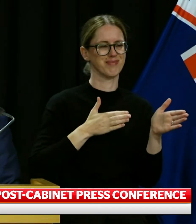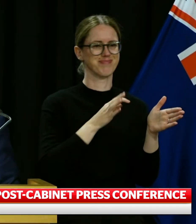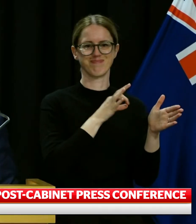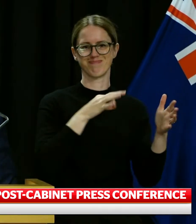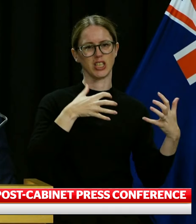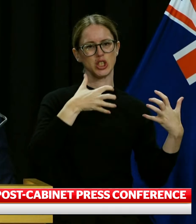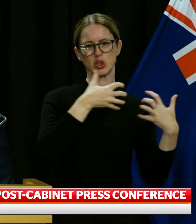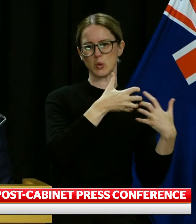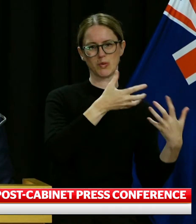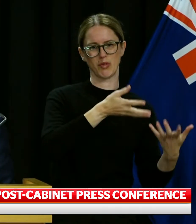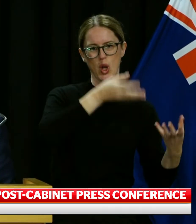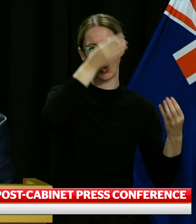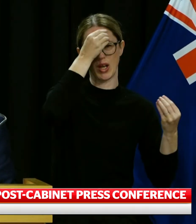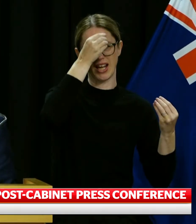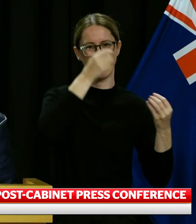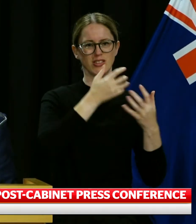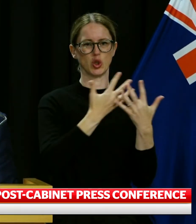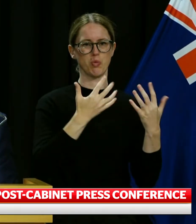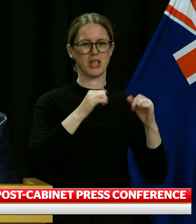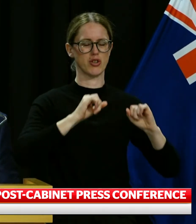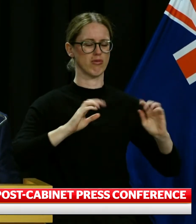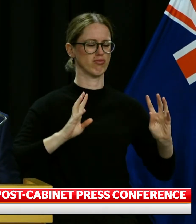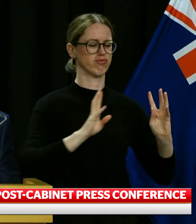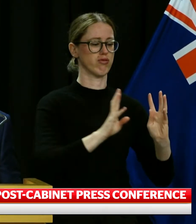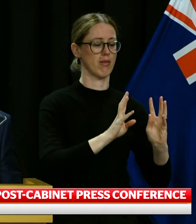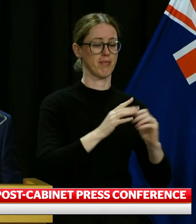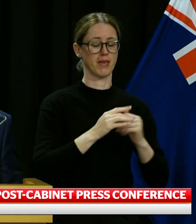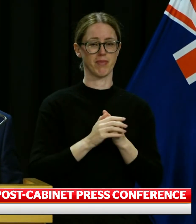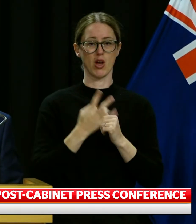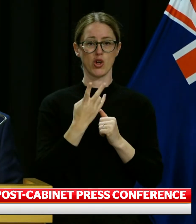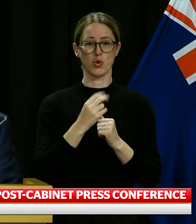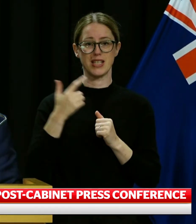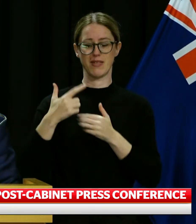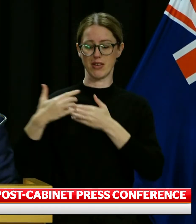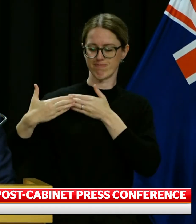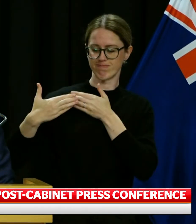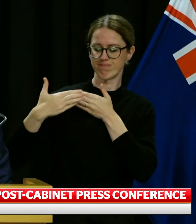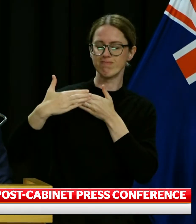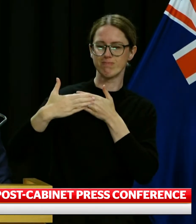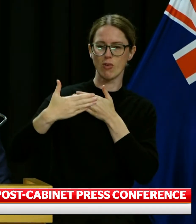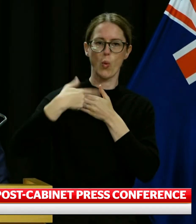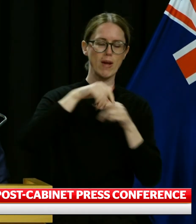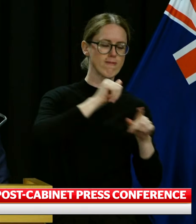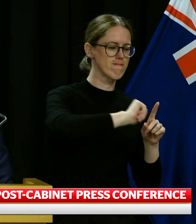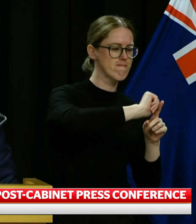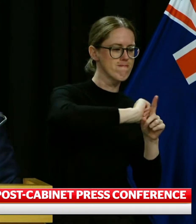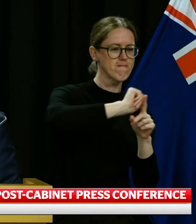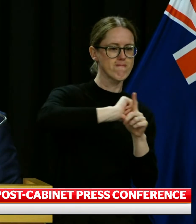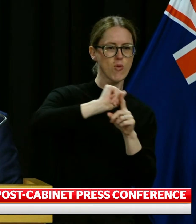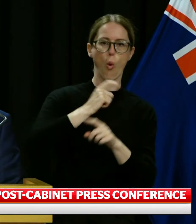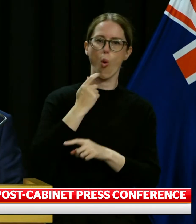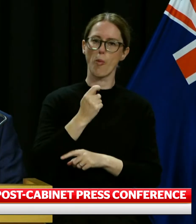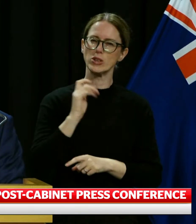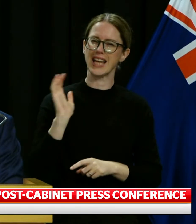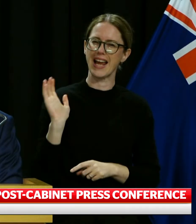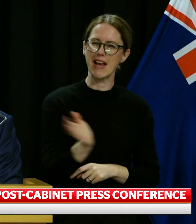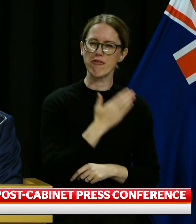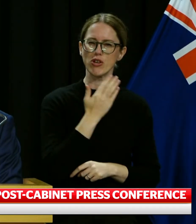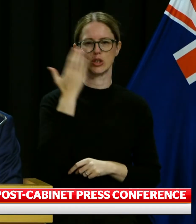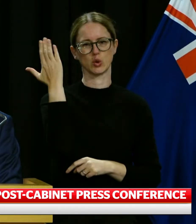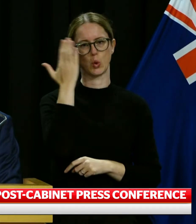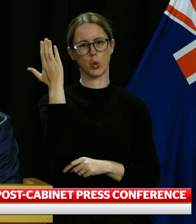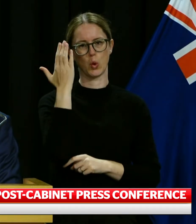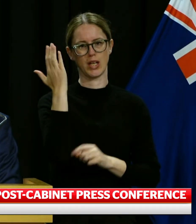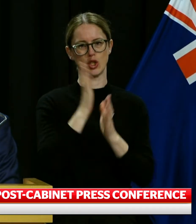and in many cases were overcrowded. Since 2017, we've upgraded just about every state school in the